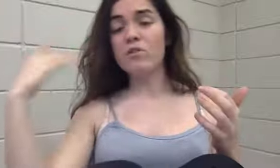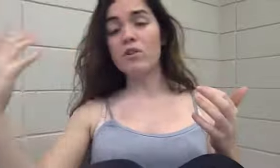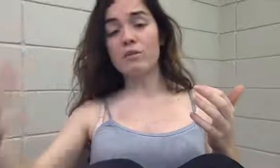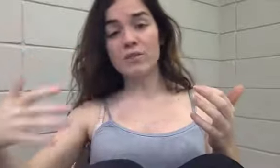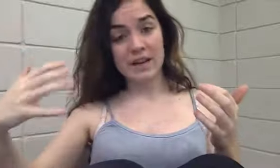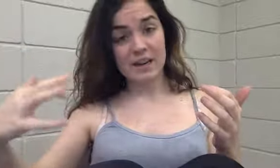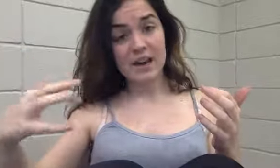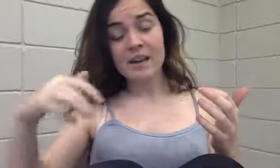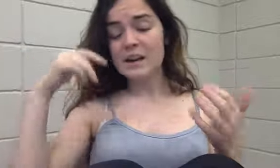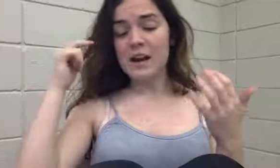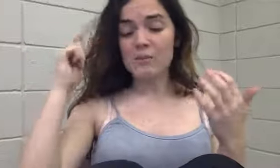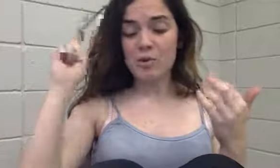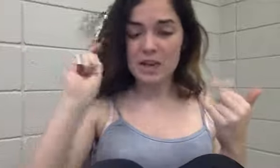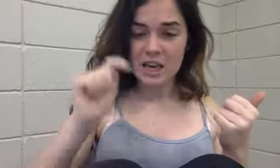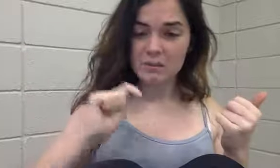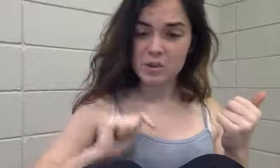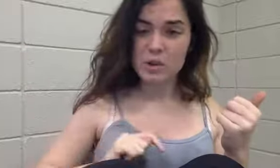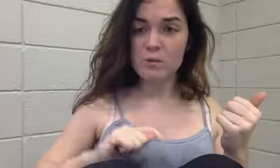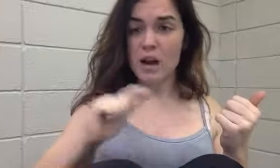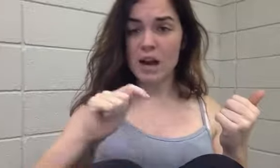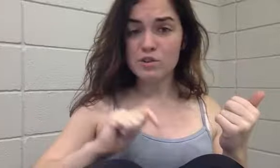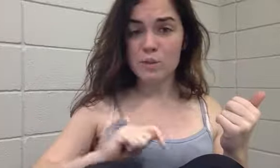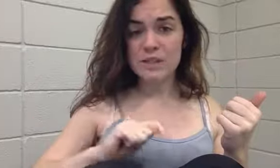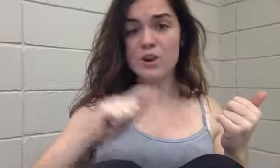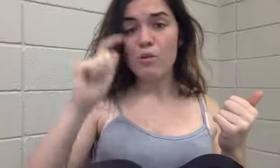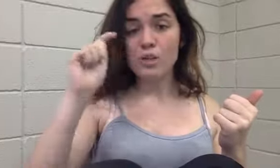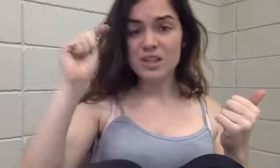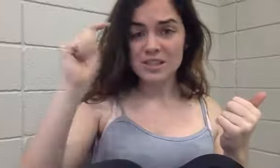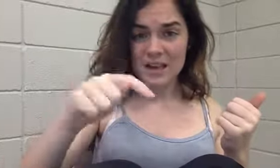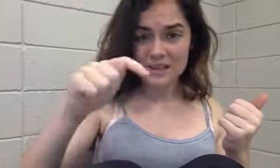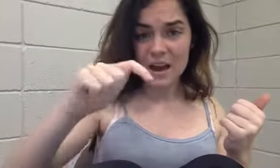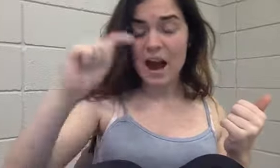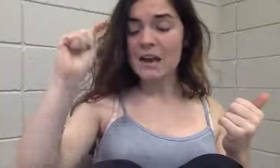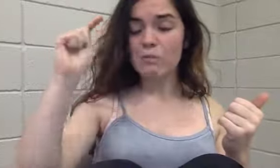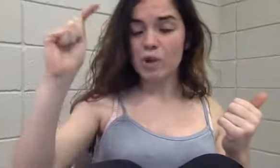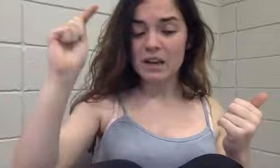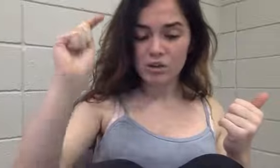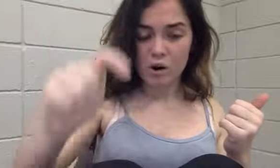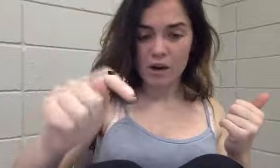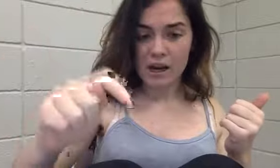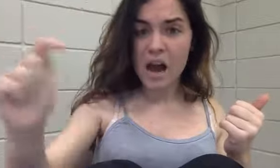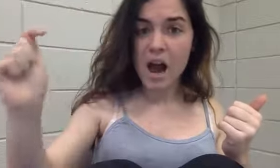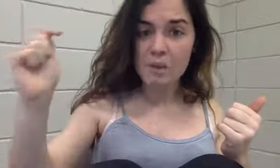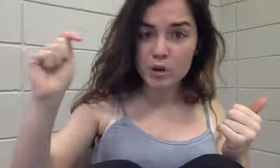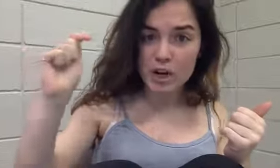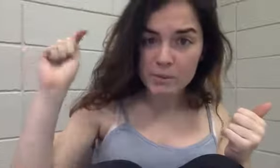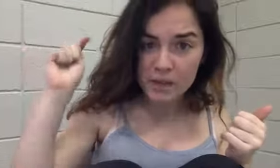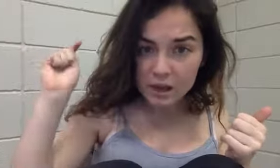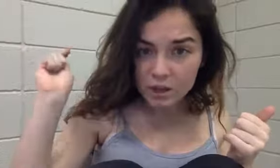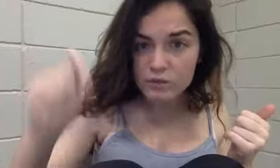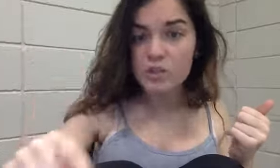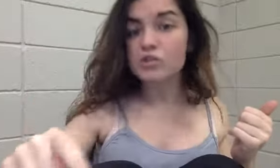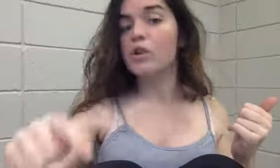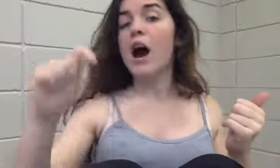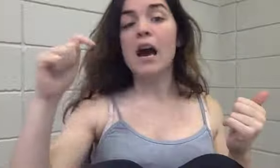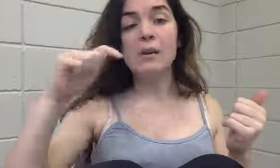over again that I am going to keep doing what I do best, which is this. I am great at talking. I am great at being controversial. I am